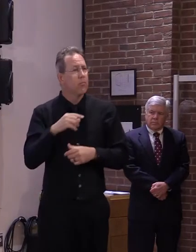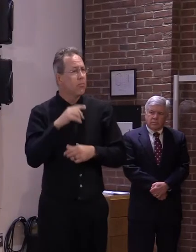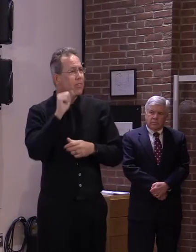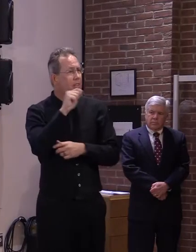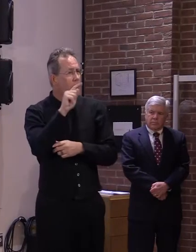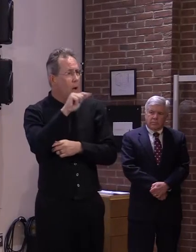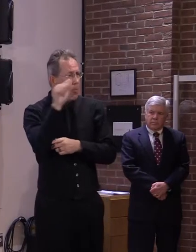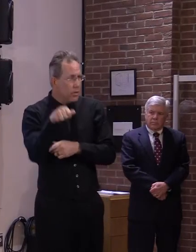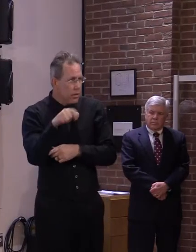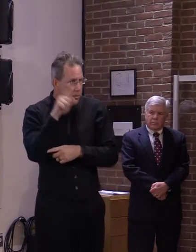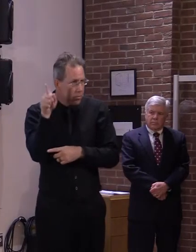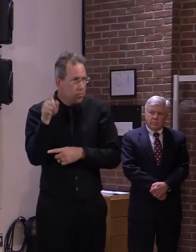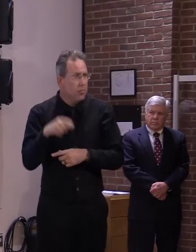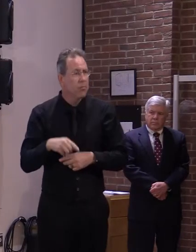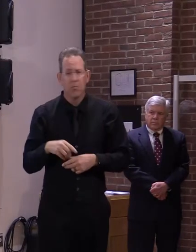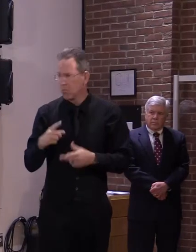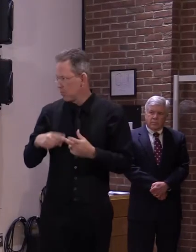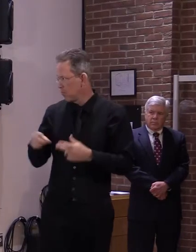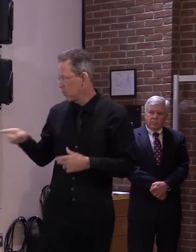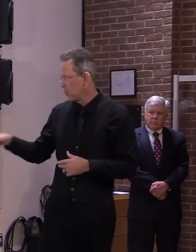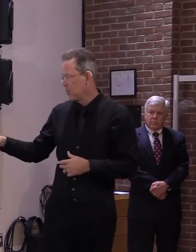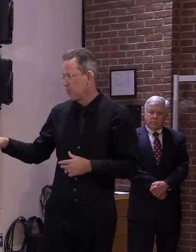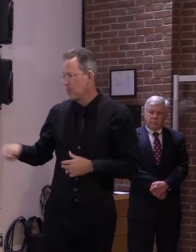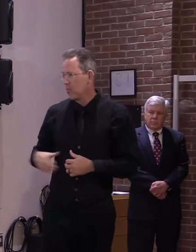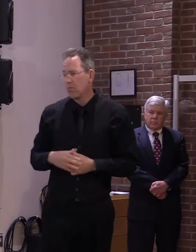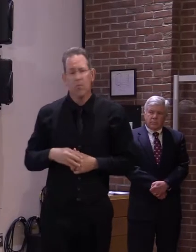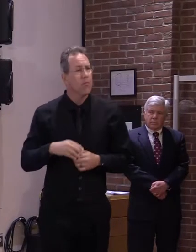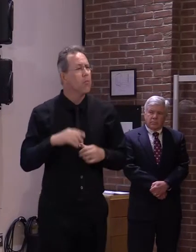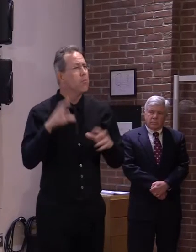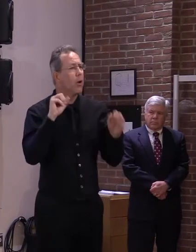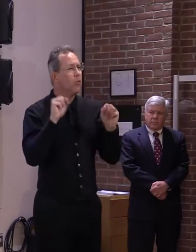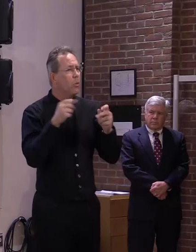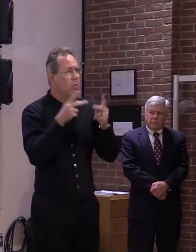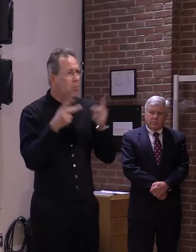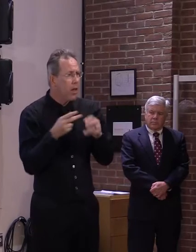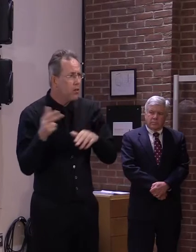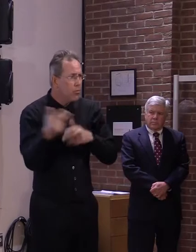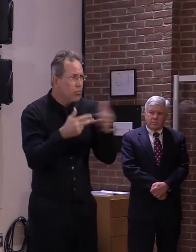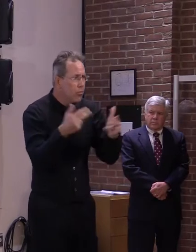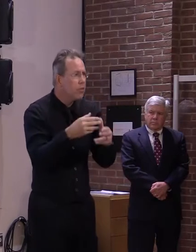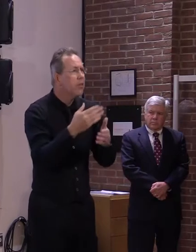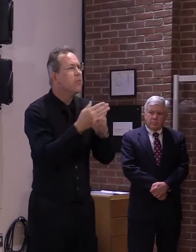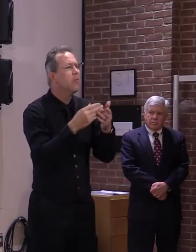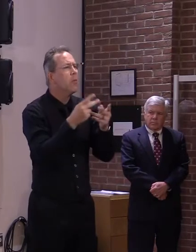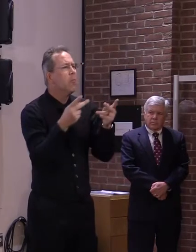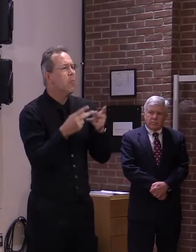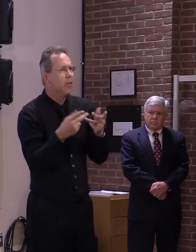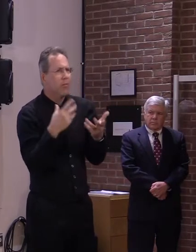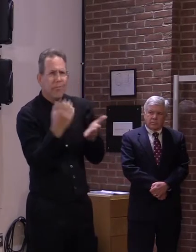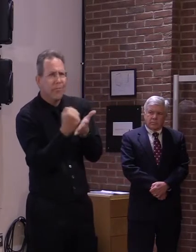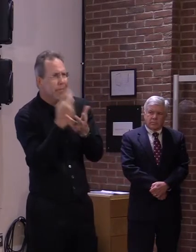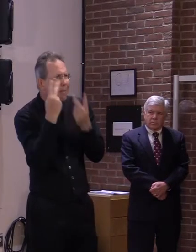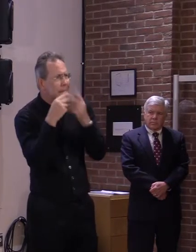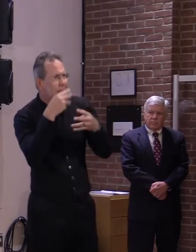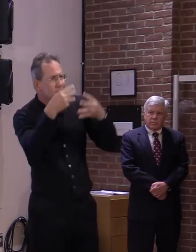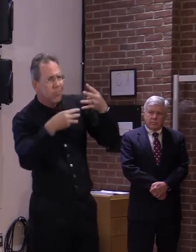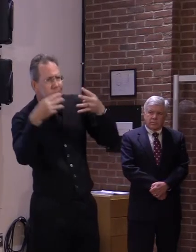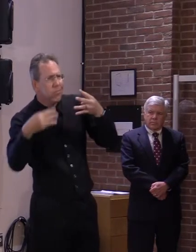these are just some of the walk-in opportunities for the weekend, and you can find more at